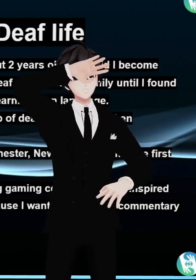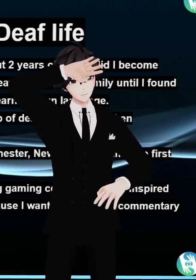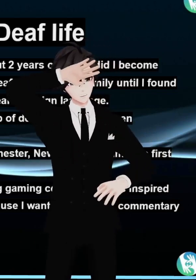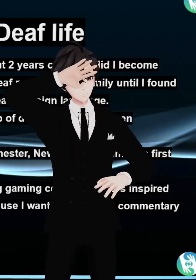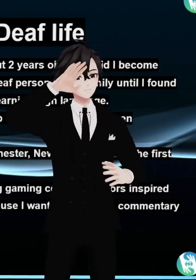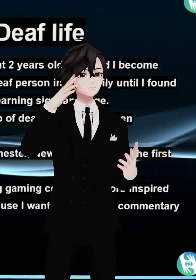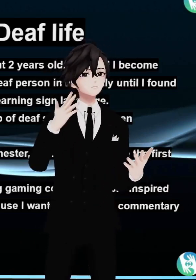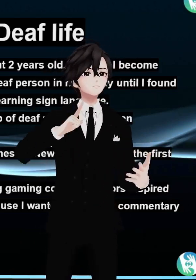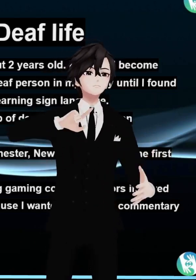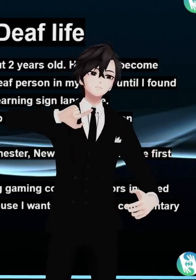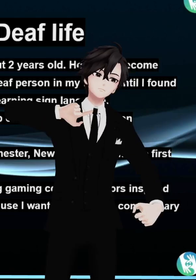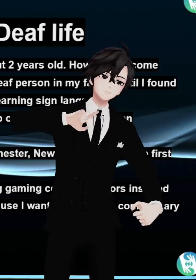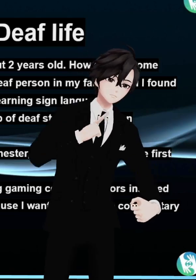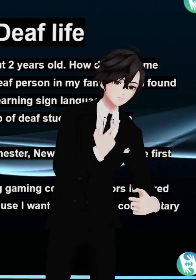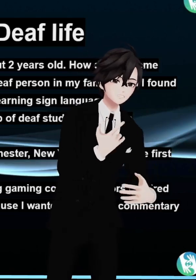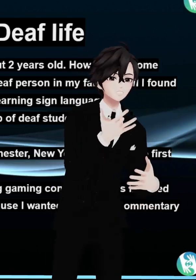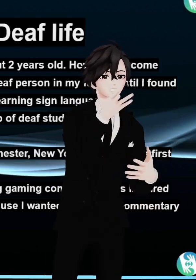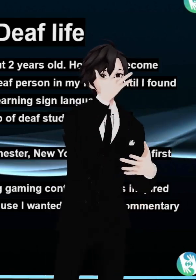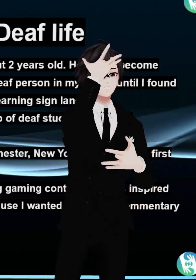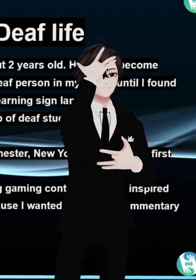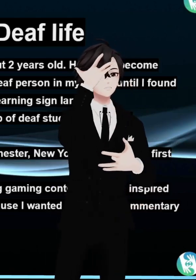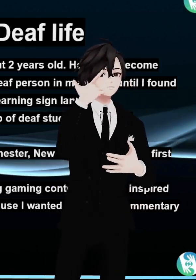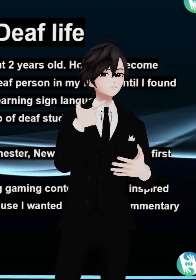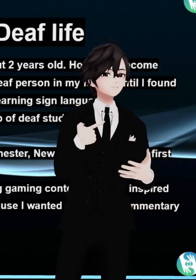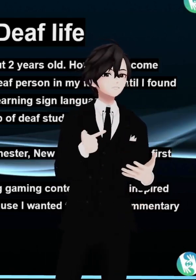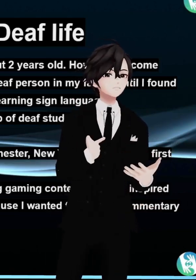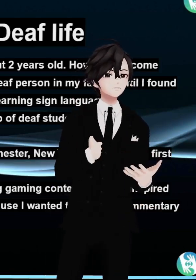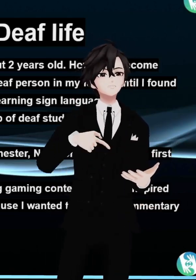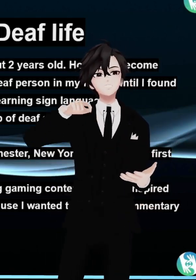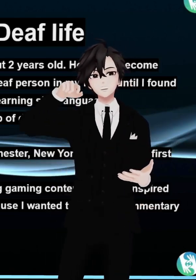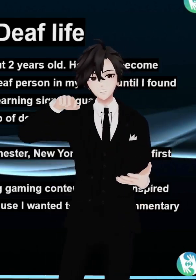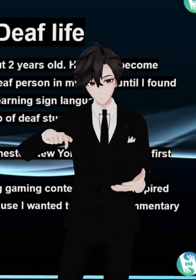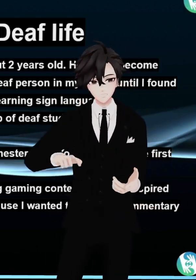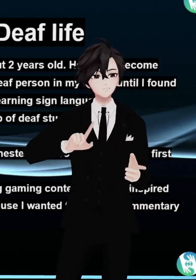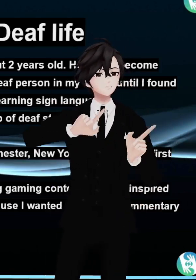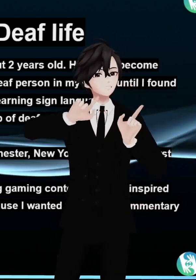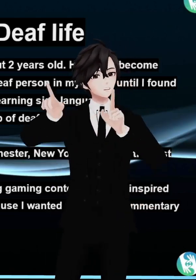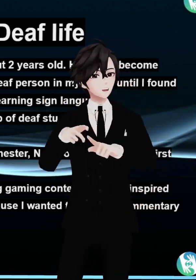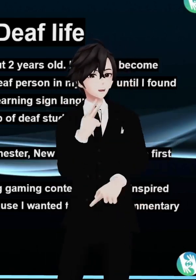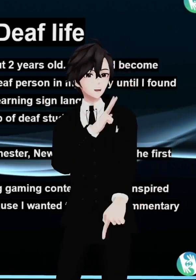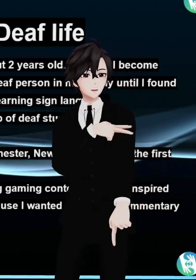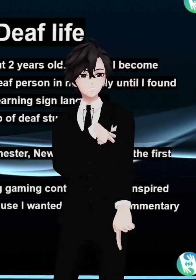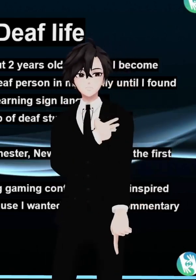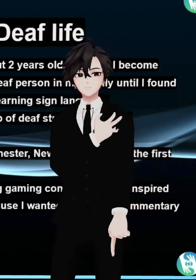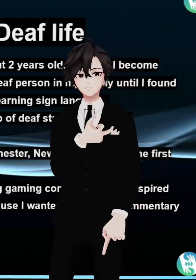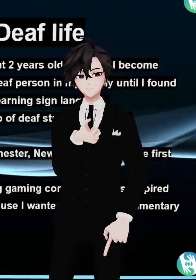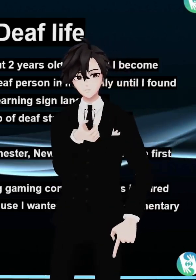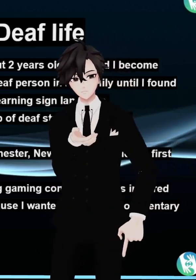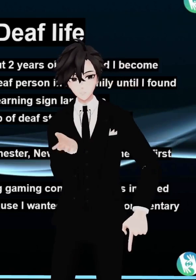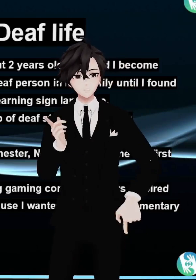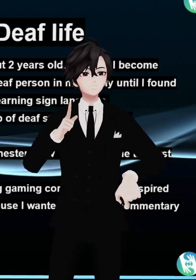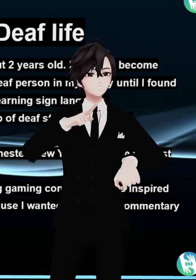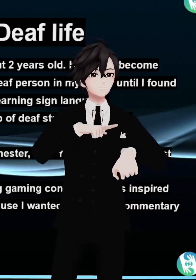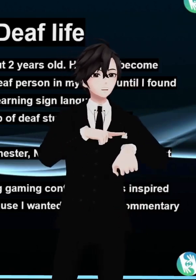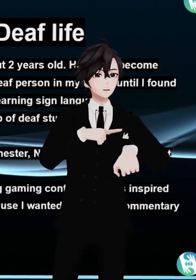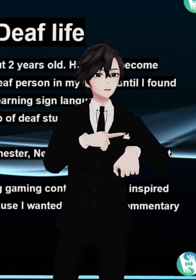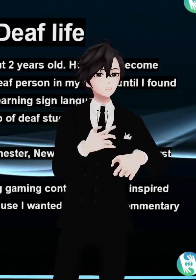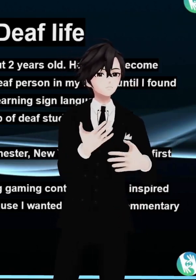deaf. And the reason for that was I had caught a fever when I was 2 years old, and it had sent me into the